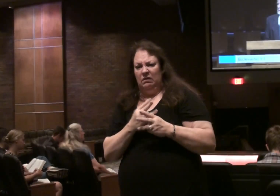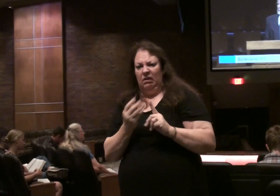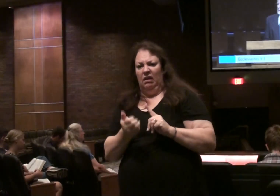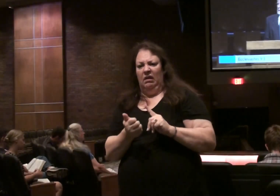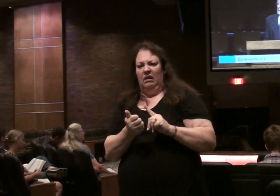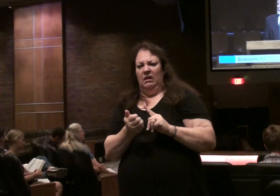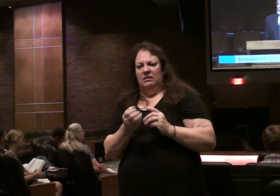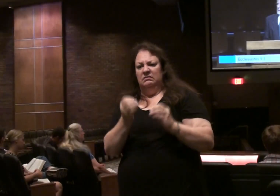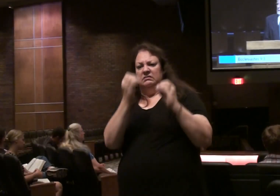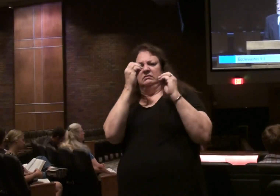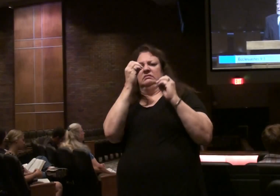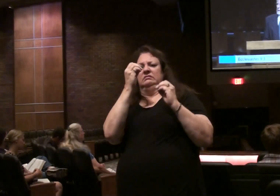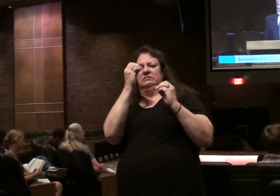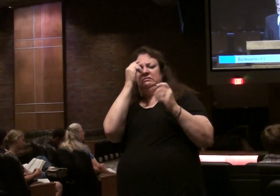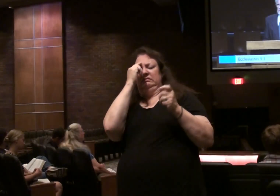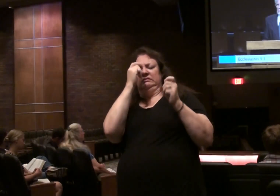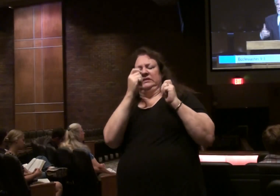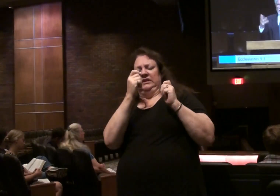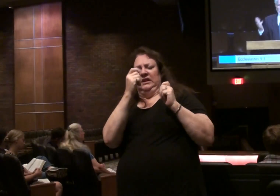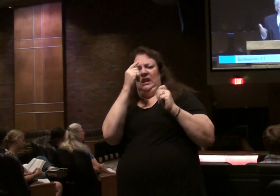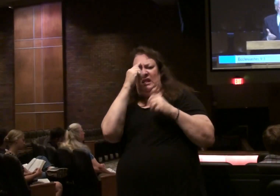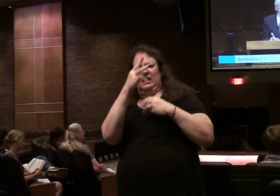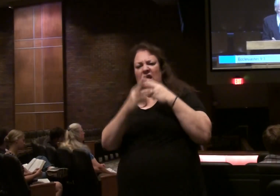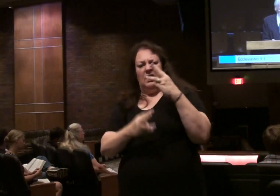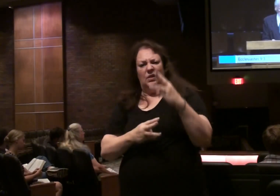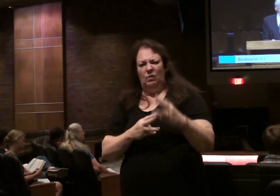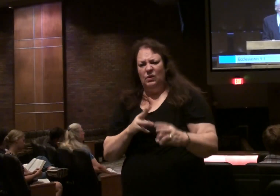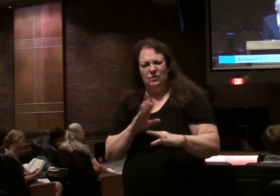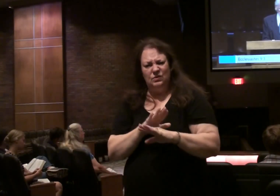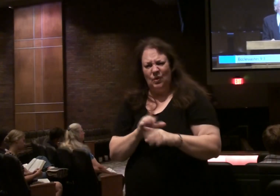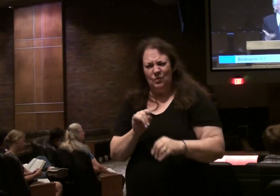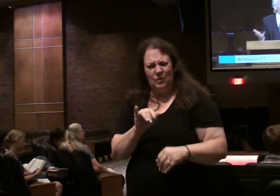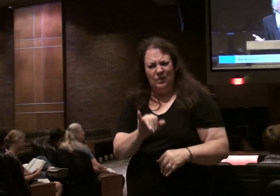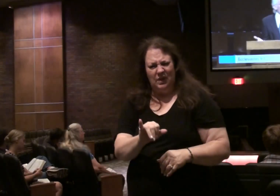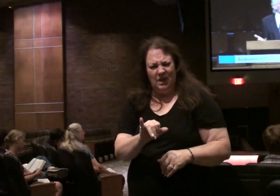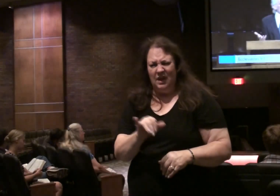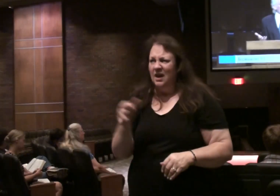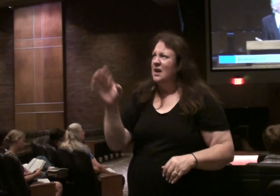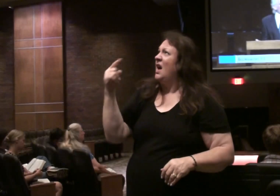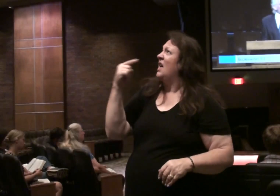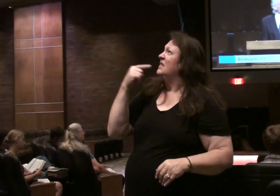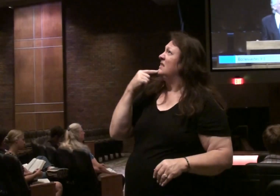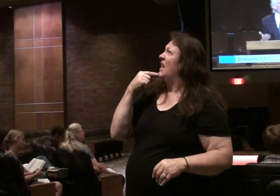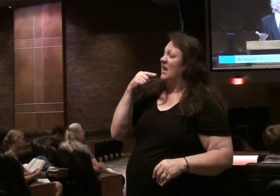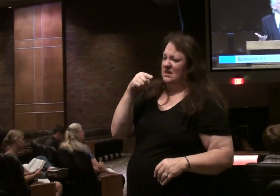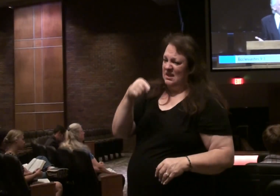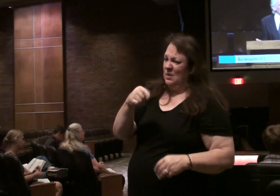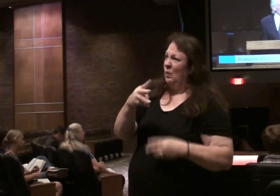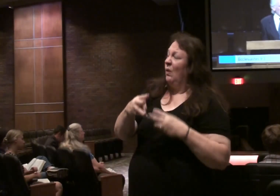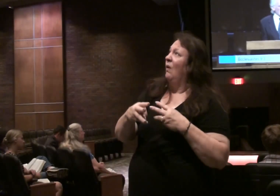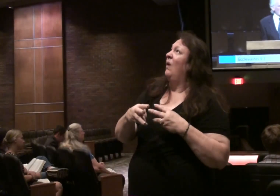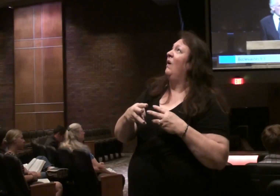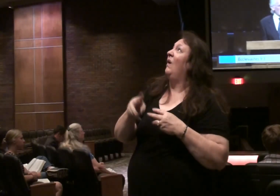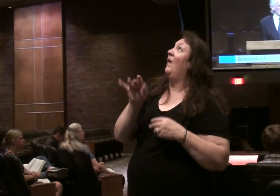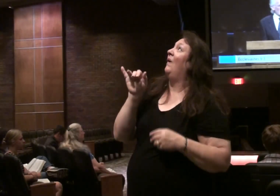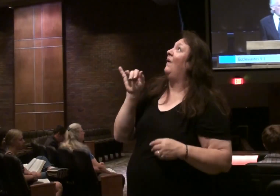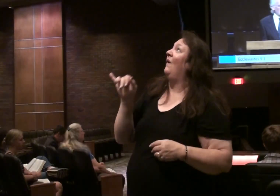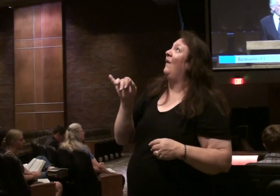thinking. And I think the world ought not to be like God says it is and will